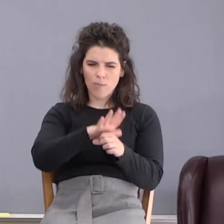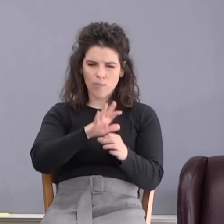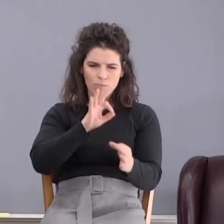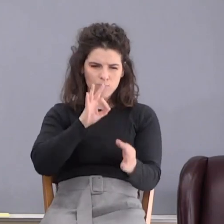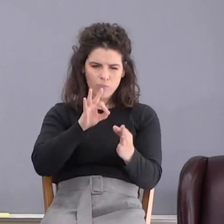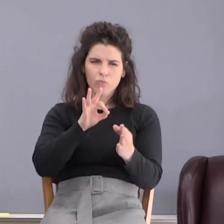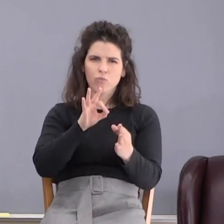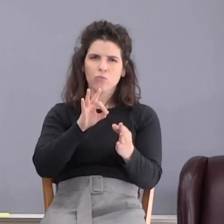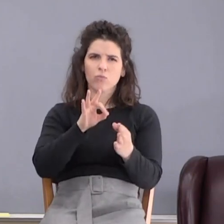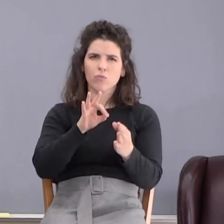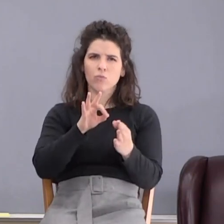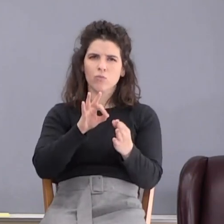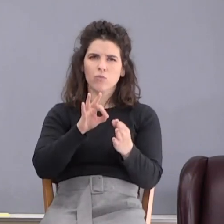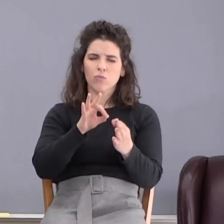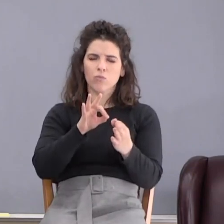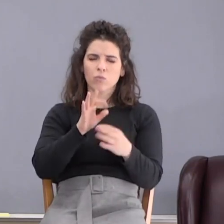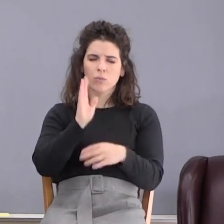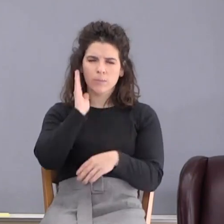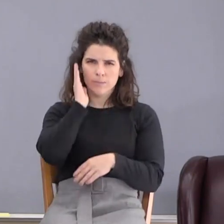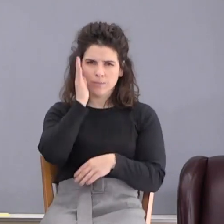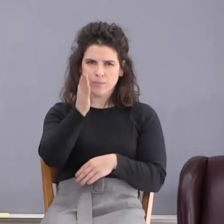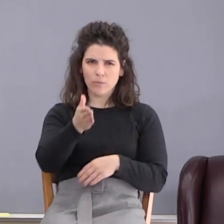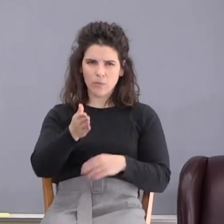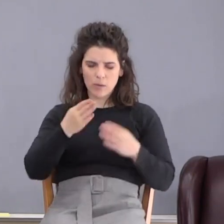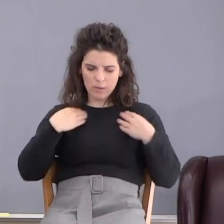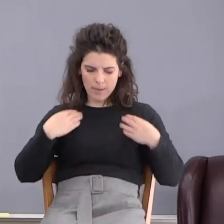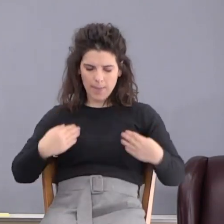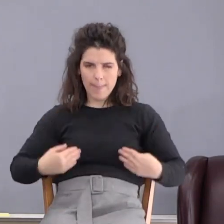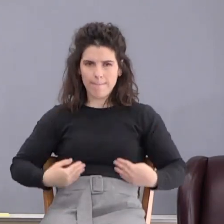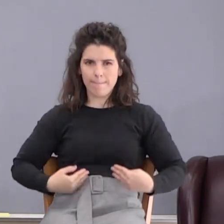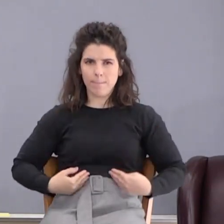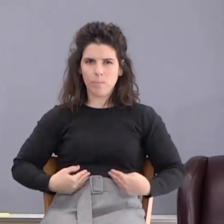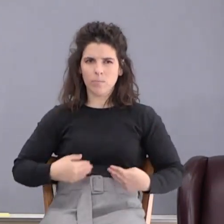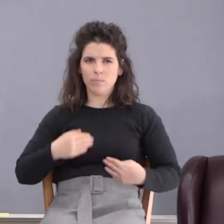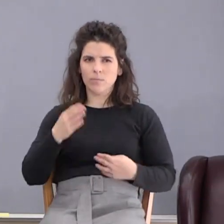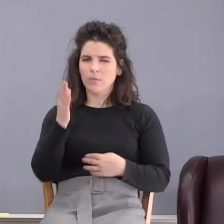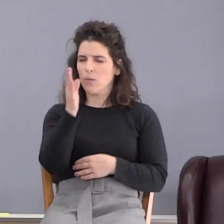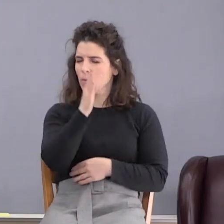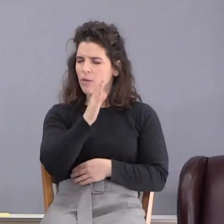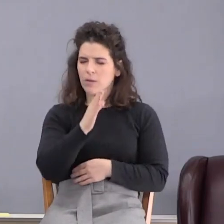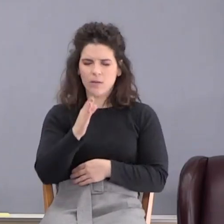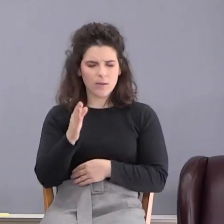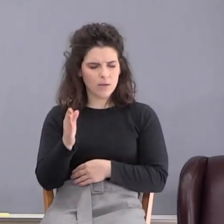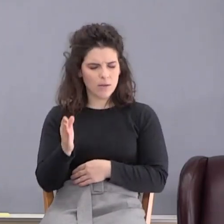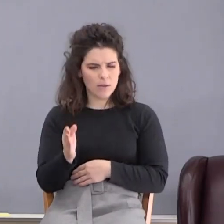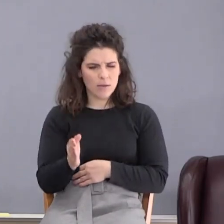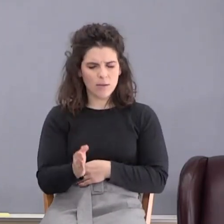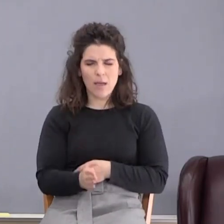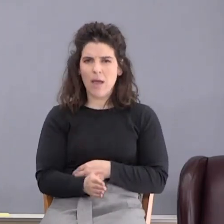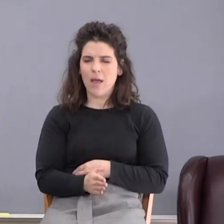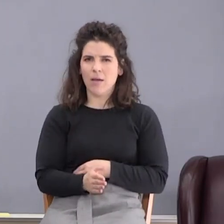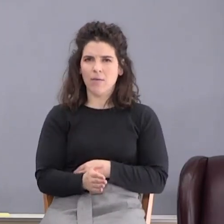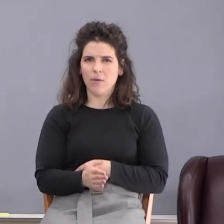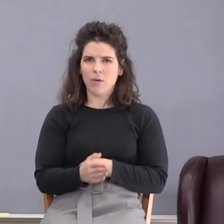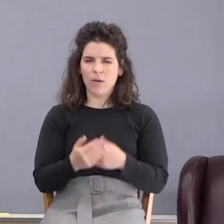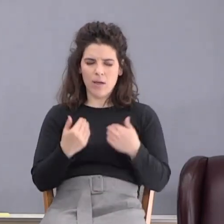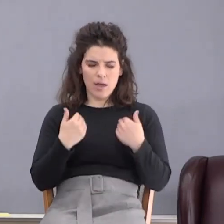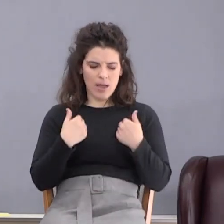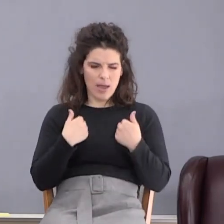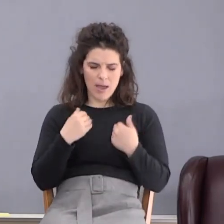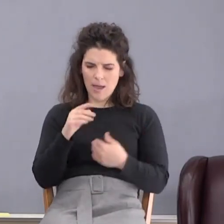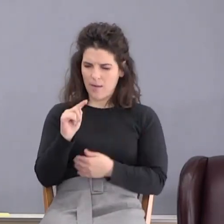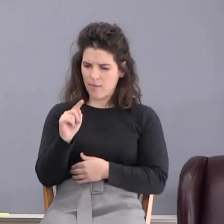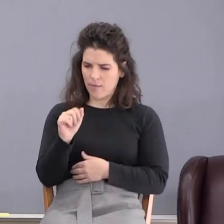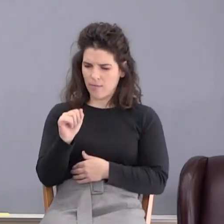unspotted. It's going to be a body that will never bear the